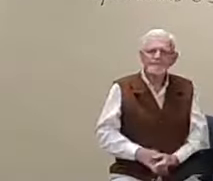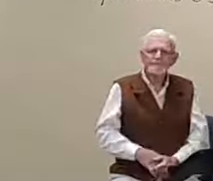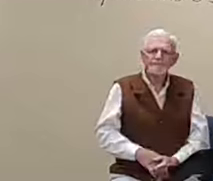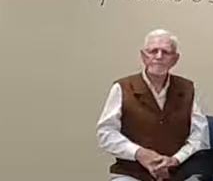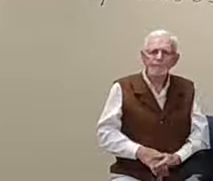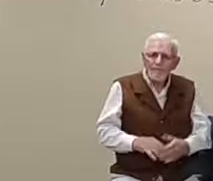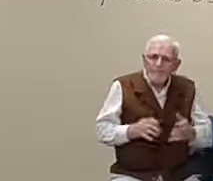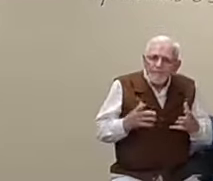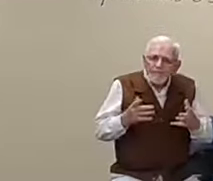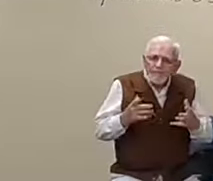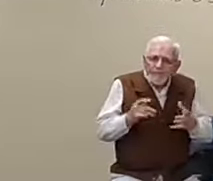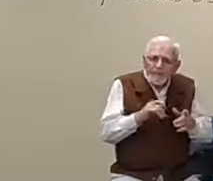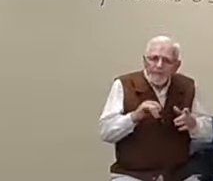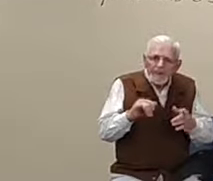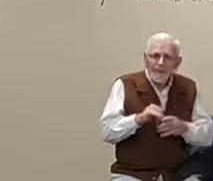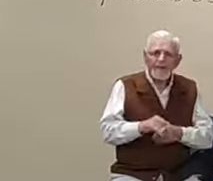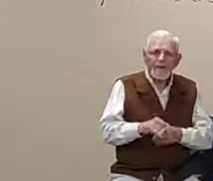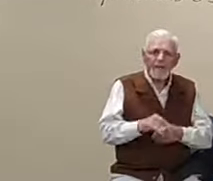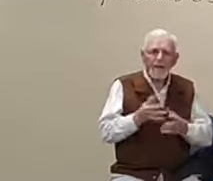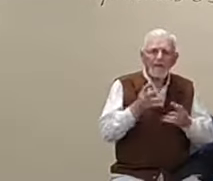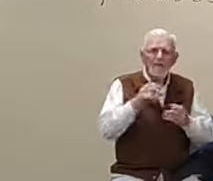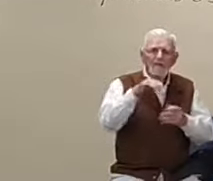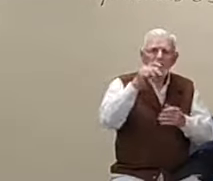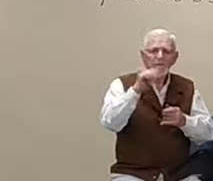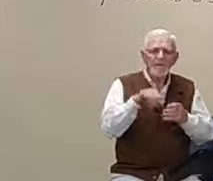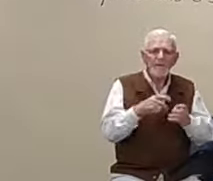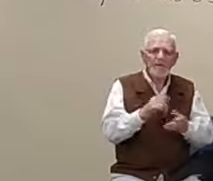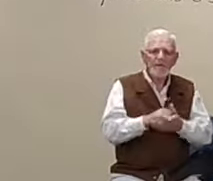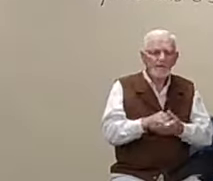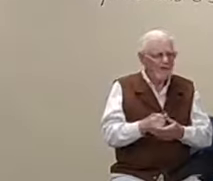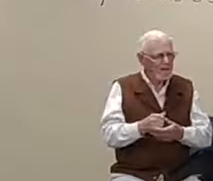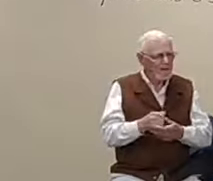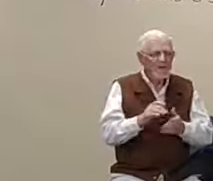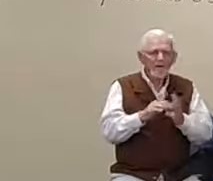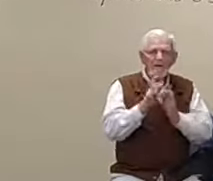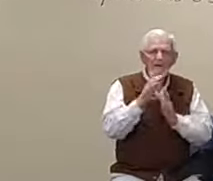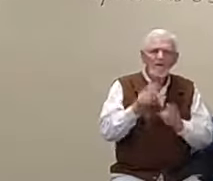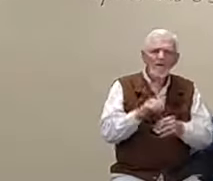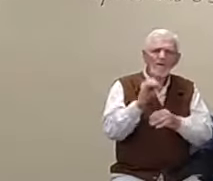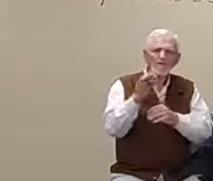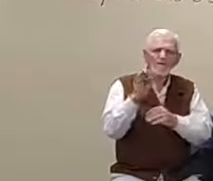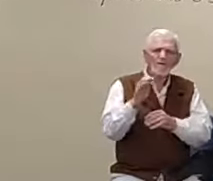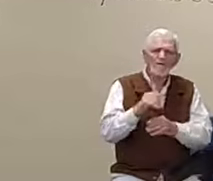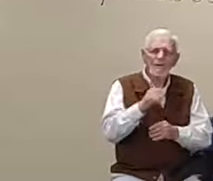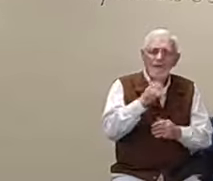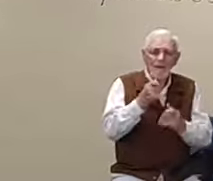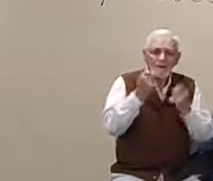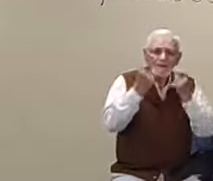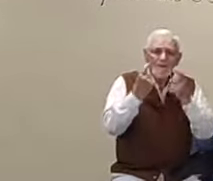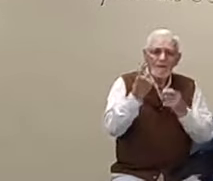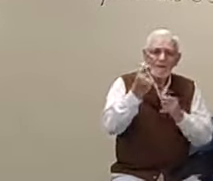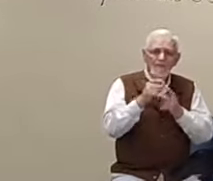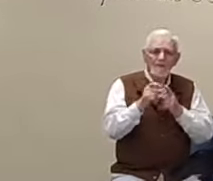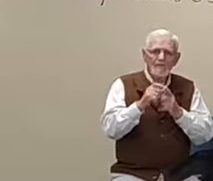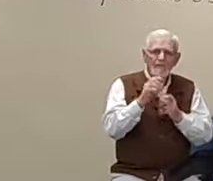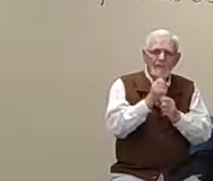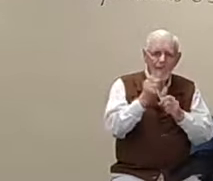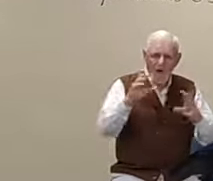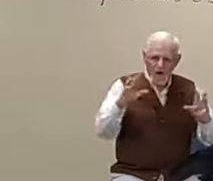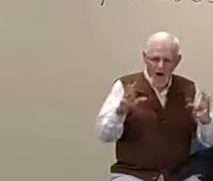I'm like, I didn't learn about this in Bible Institute, and I can't really recall one verse that would just make it all